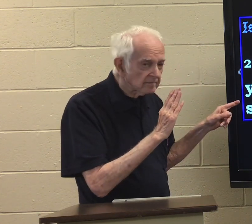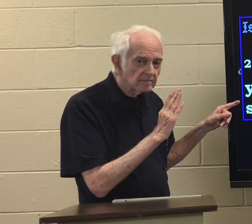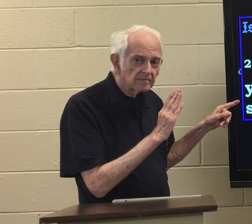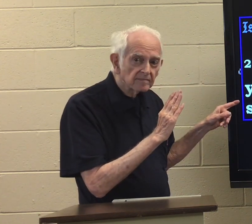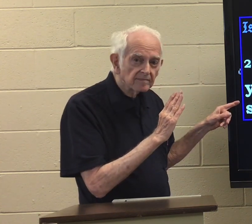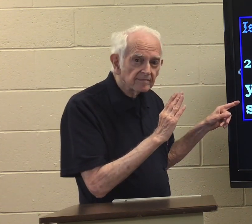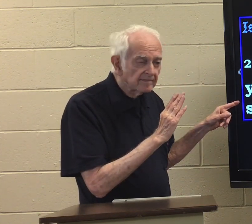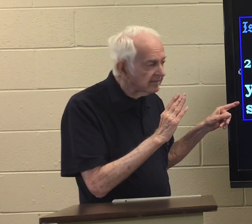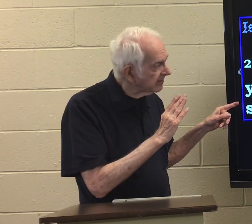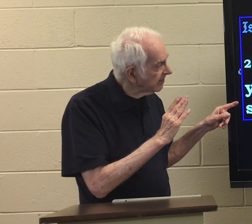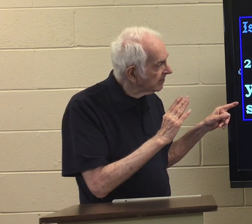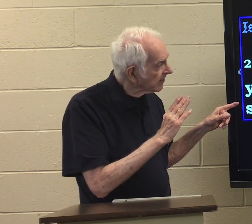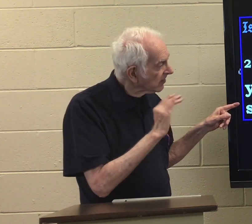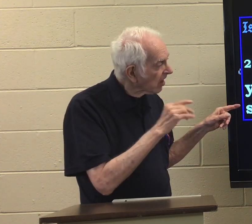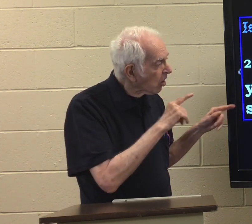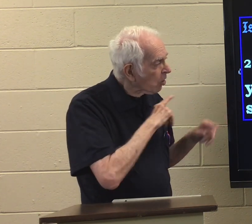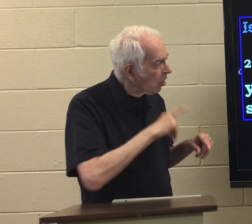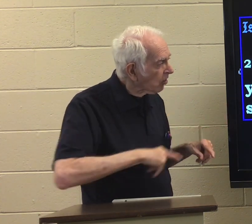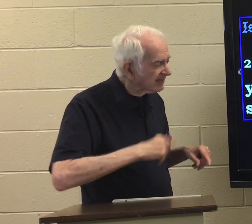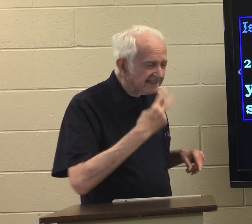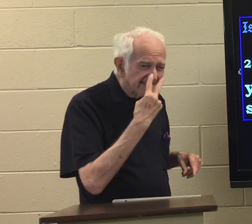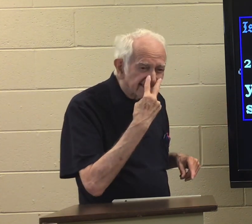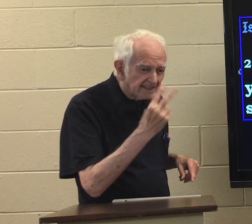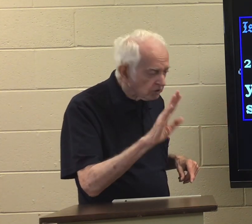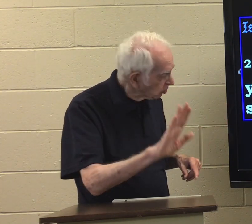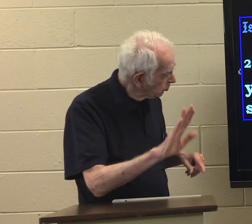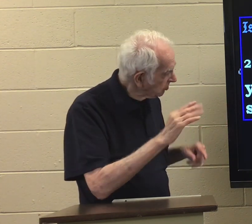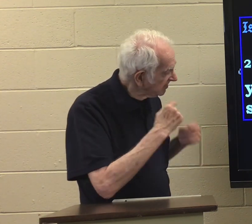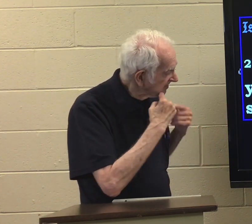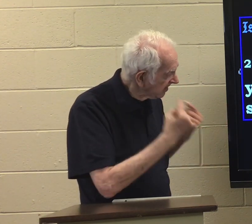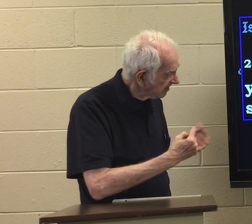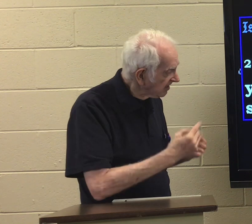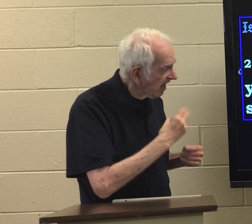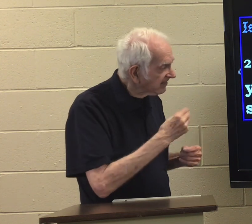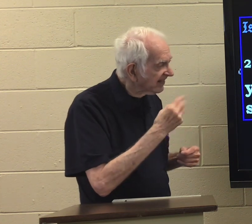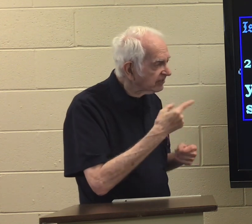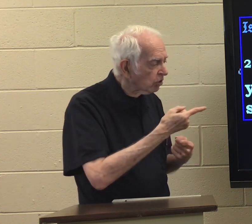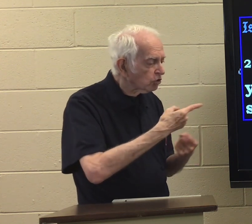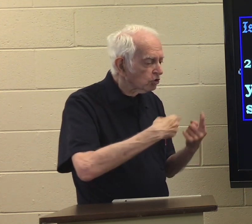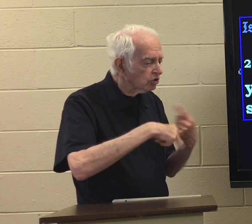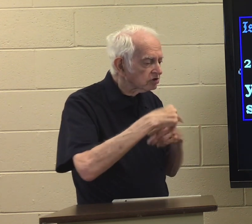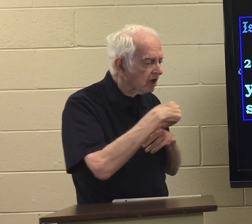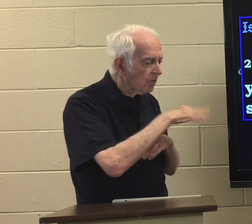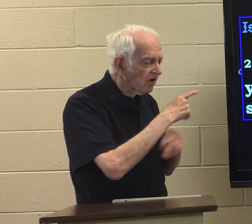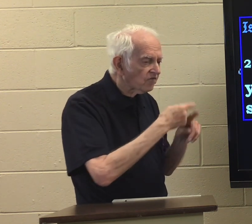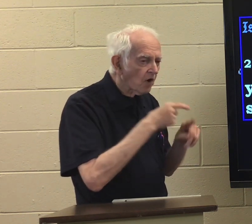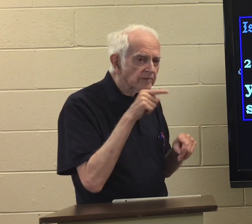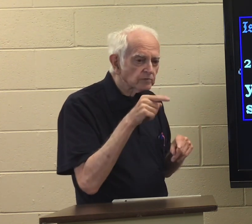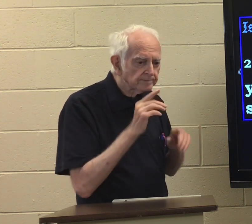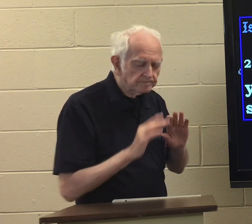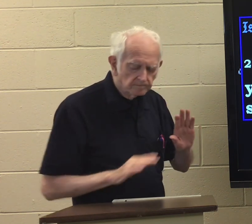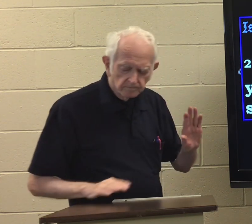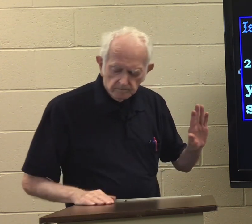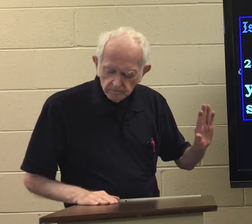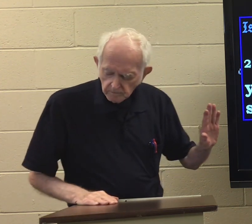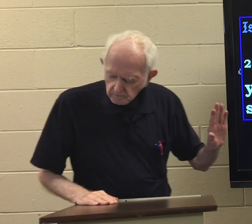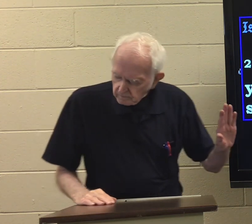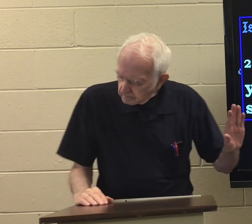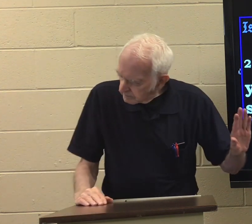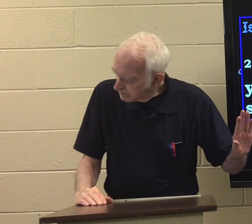God." The Lord sees your sins, and he turns away from you.